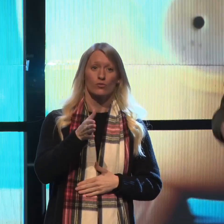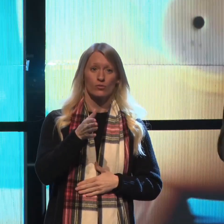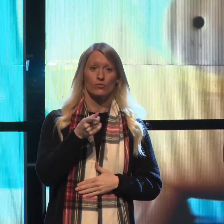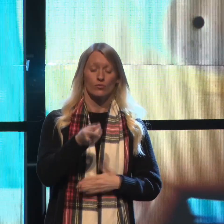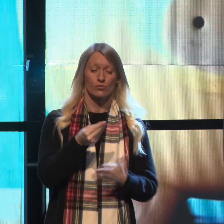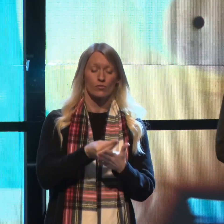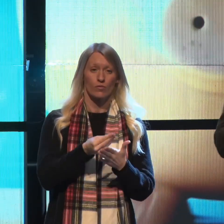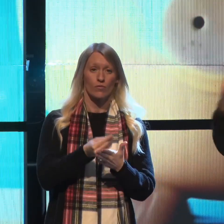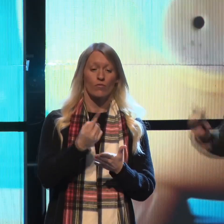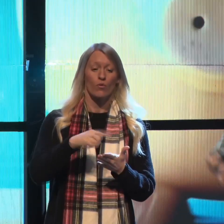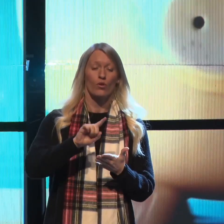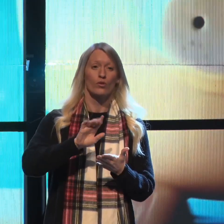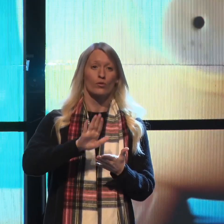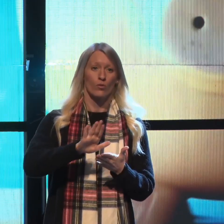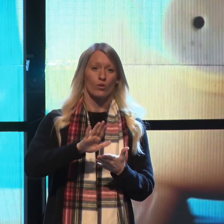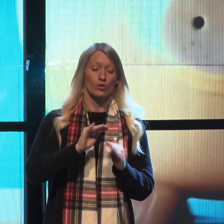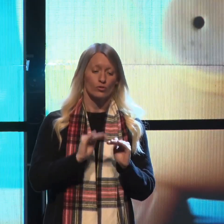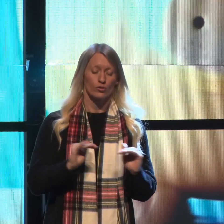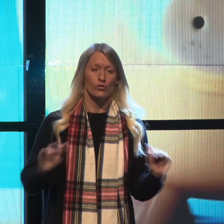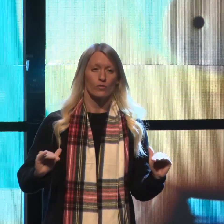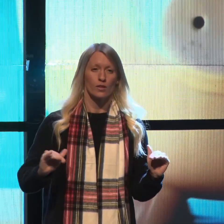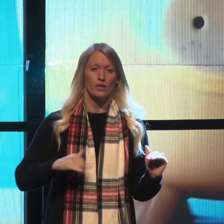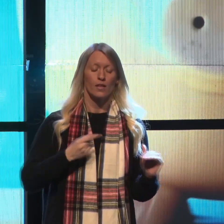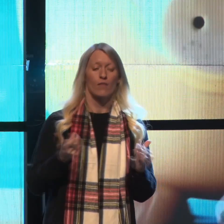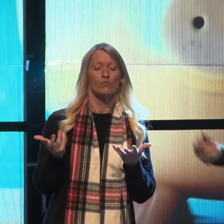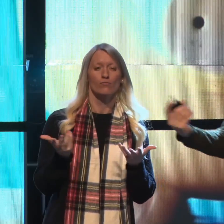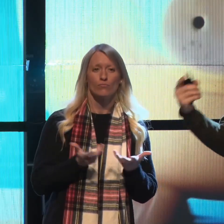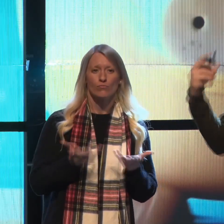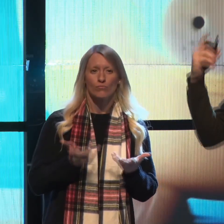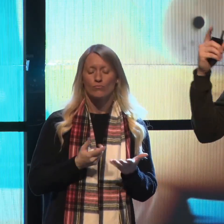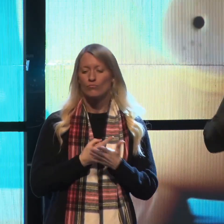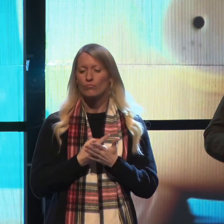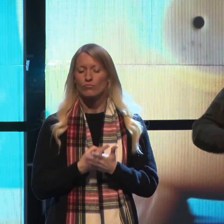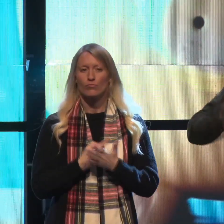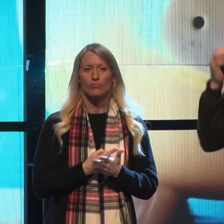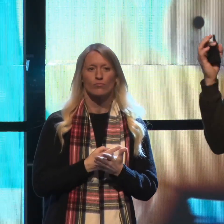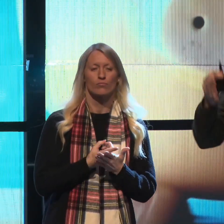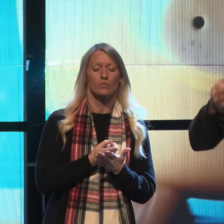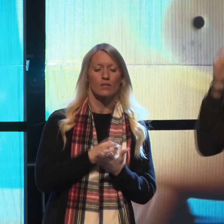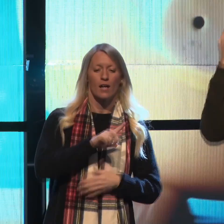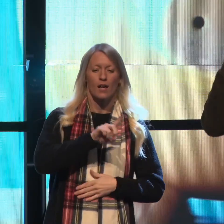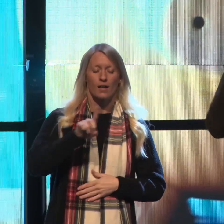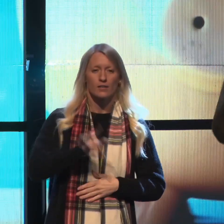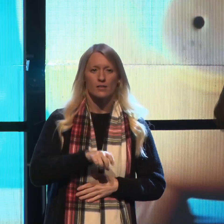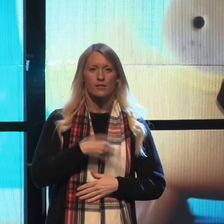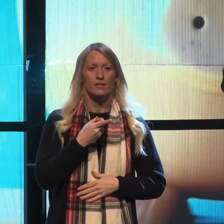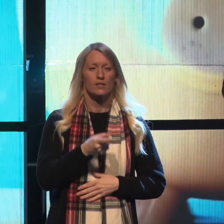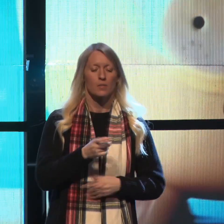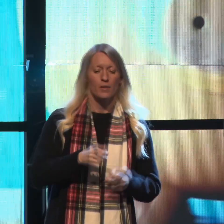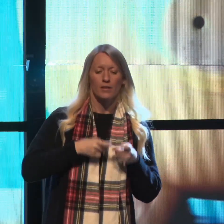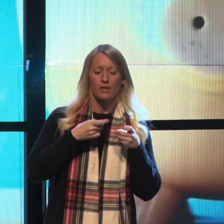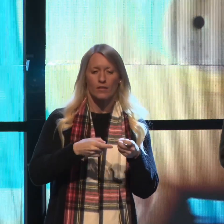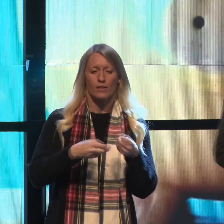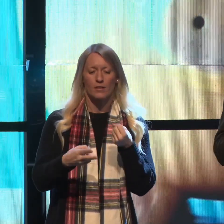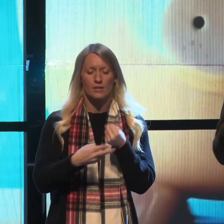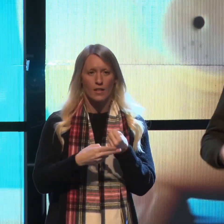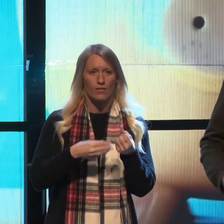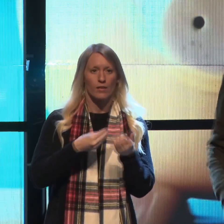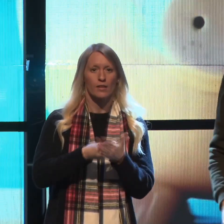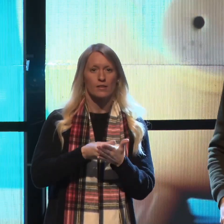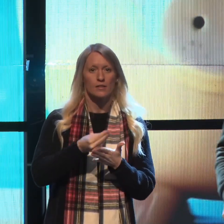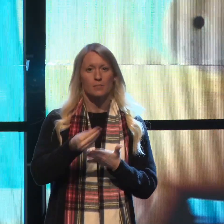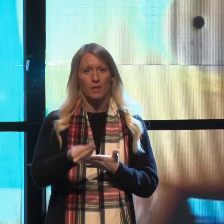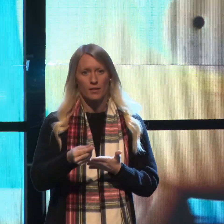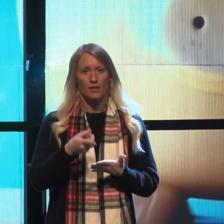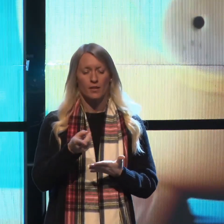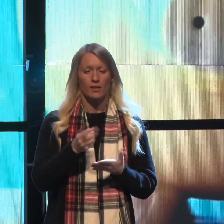those conversations. Live in a space of openness. Ask the question, am I giving? Am I saving? Am I spending? Are we doing these things in alignment with